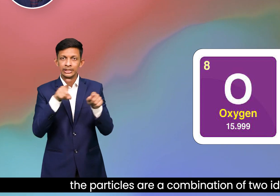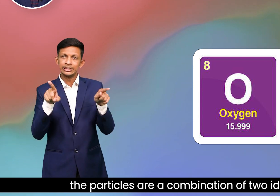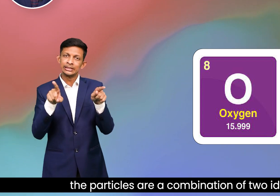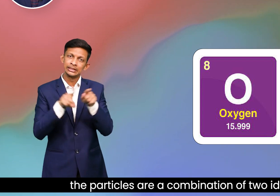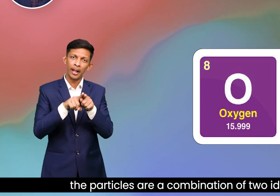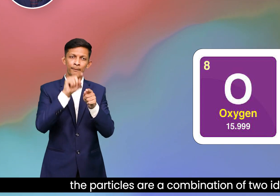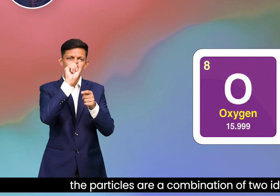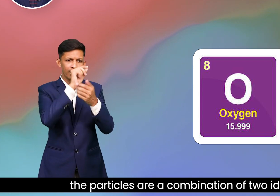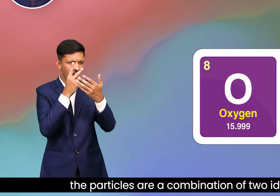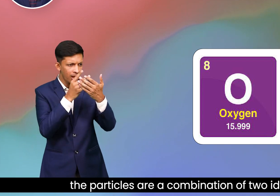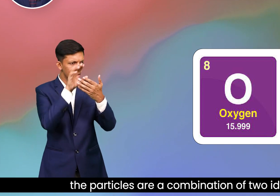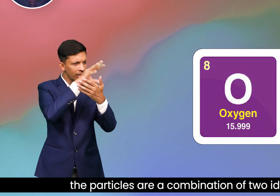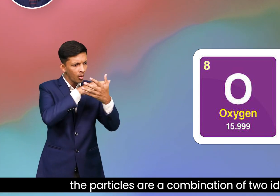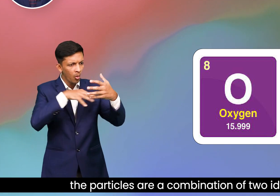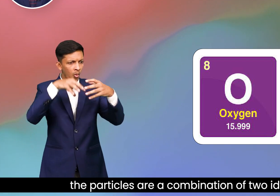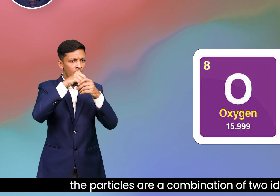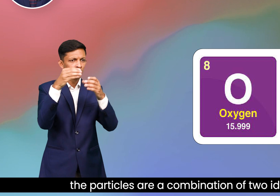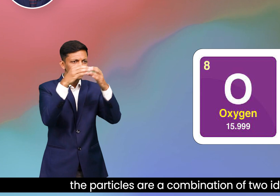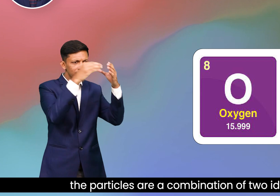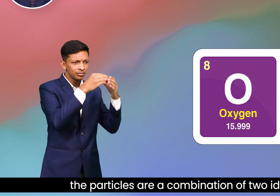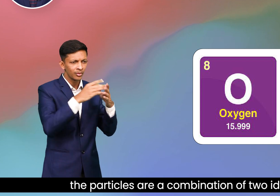identical atoms.